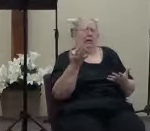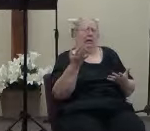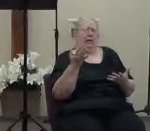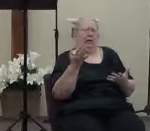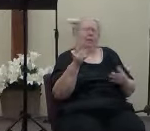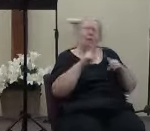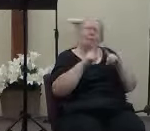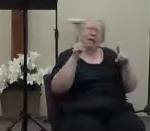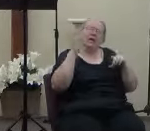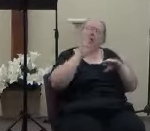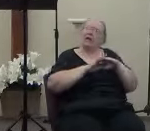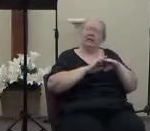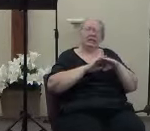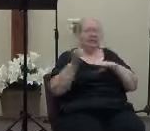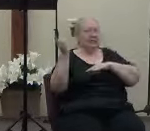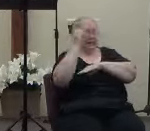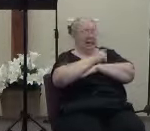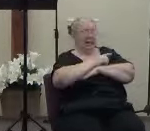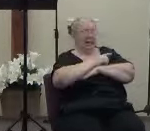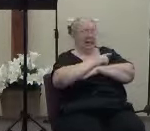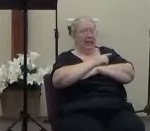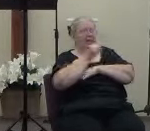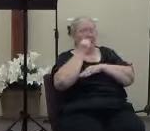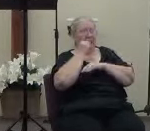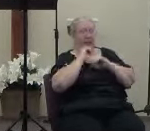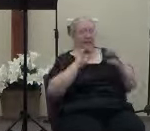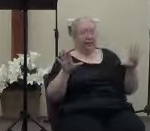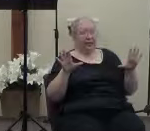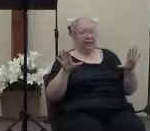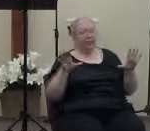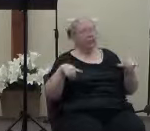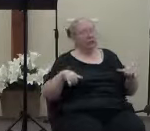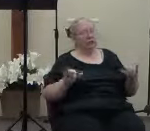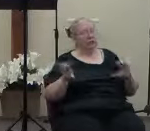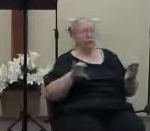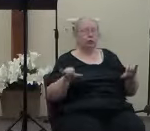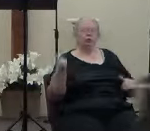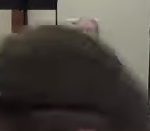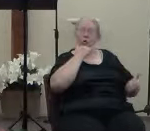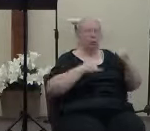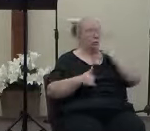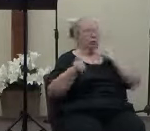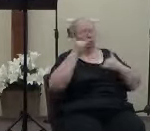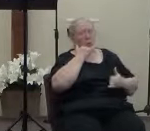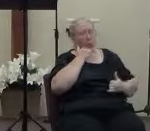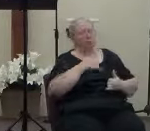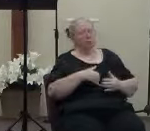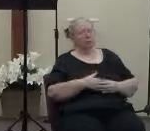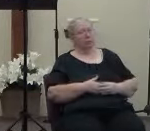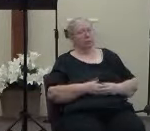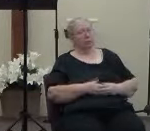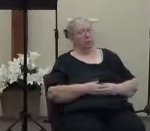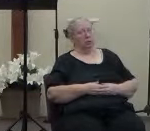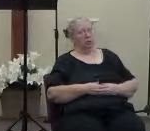Yet on the day of your fasting, you do as you please and exploit all your workers.